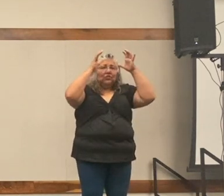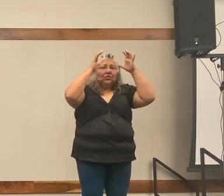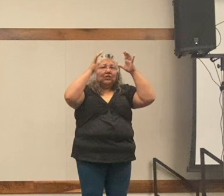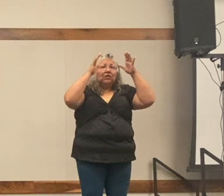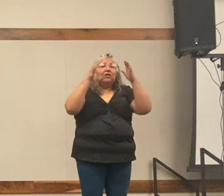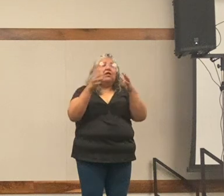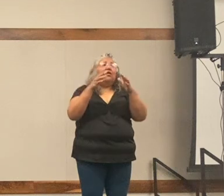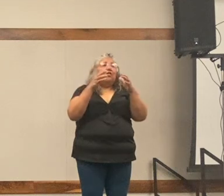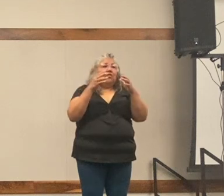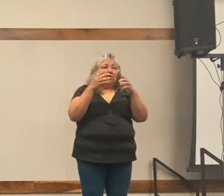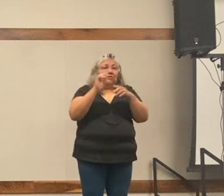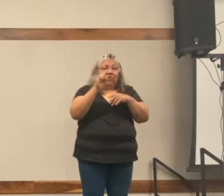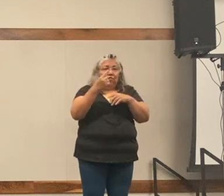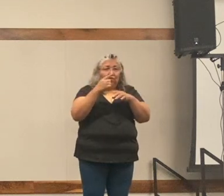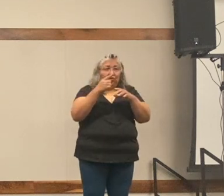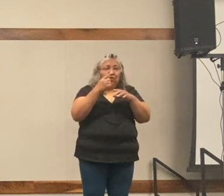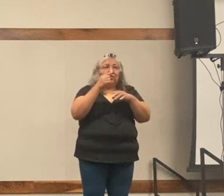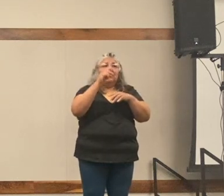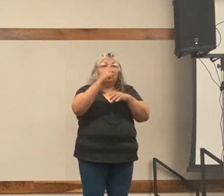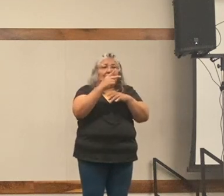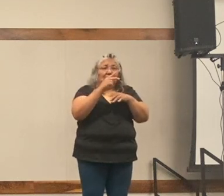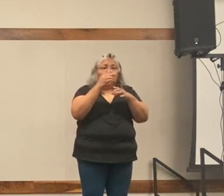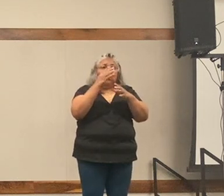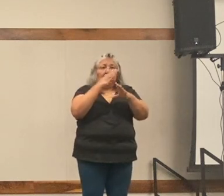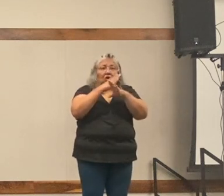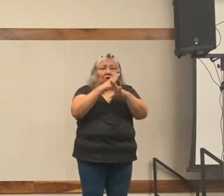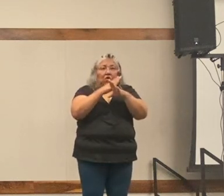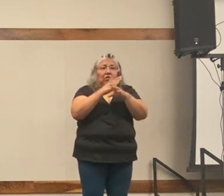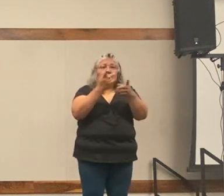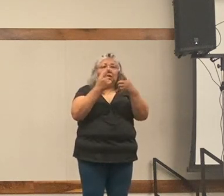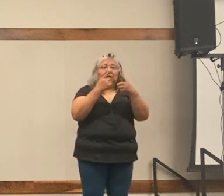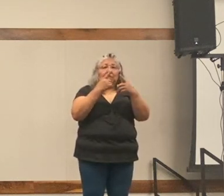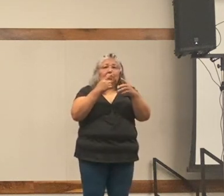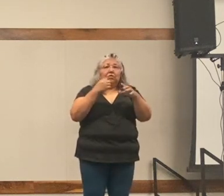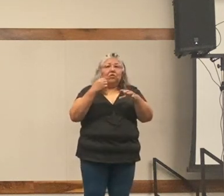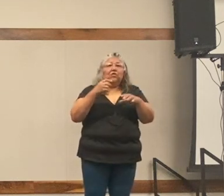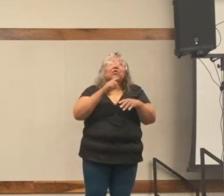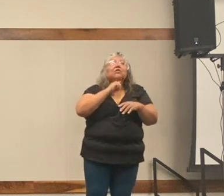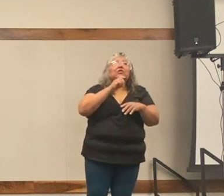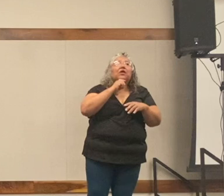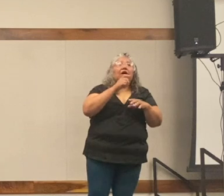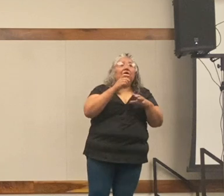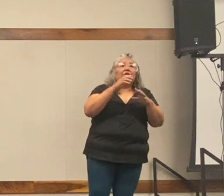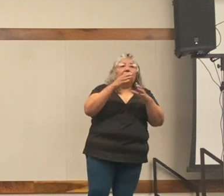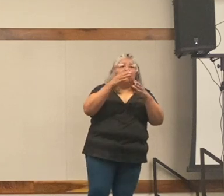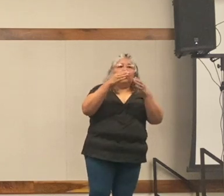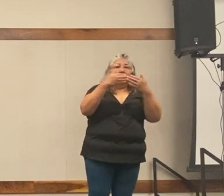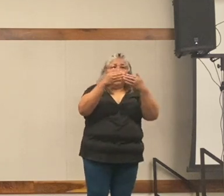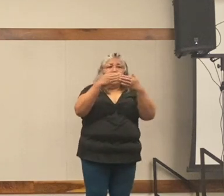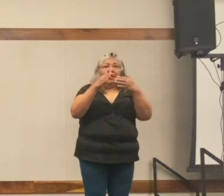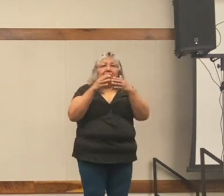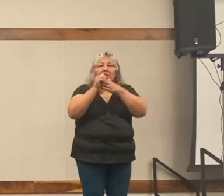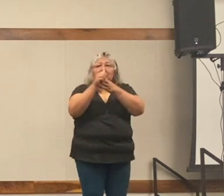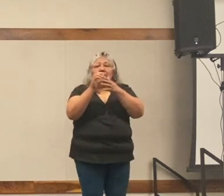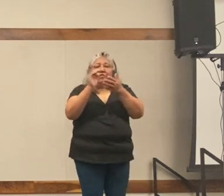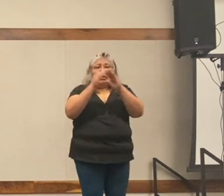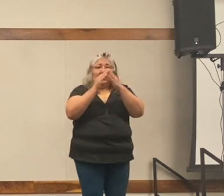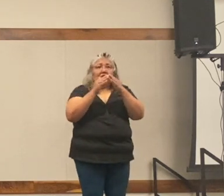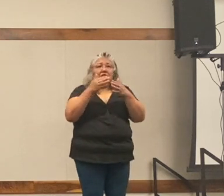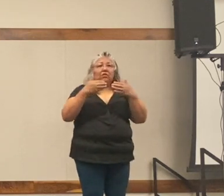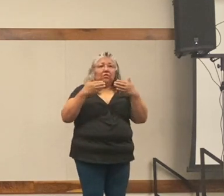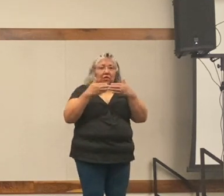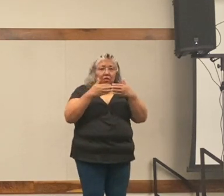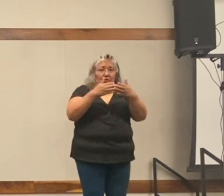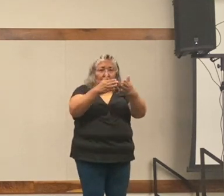After they passed the first and second guards, they came to the iron gates that led to the city, which opened to them